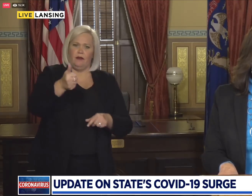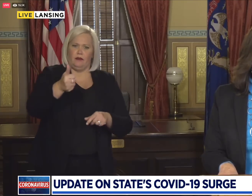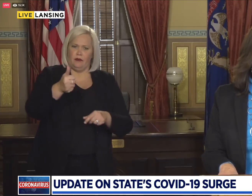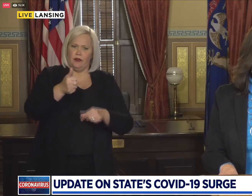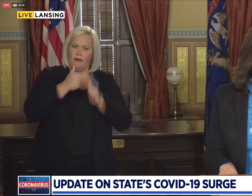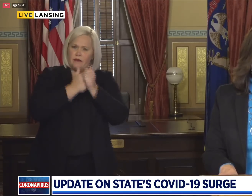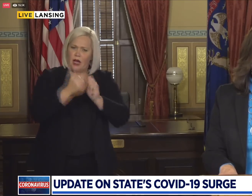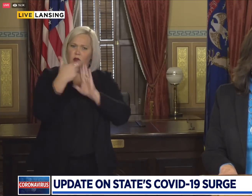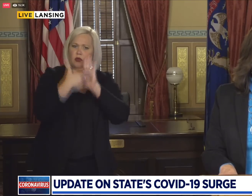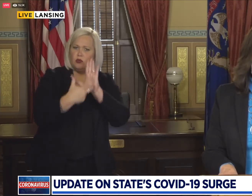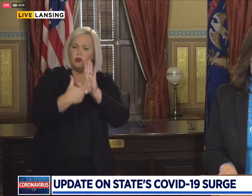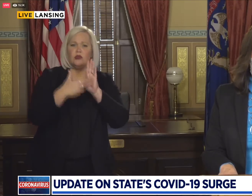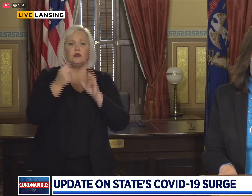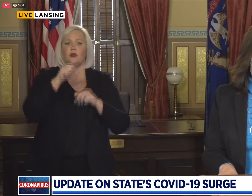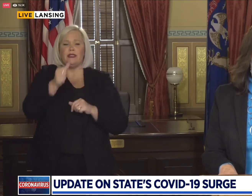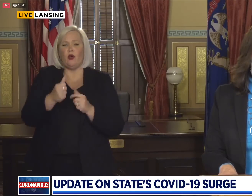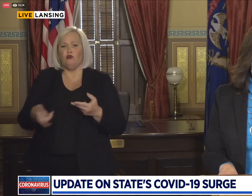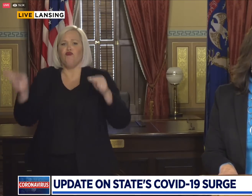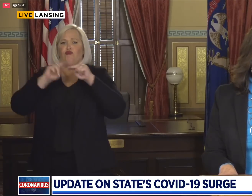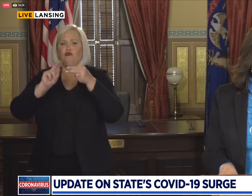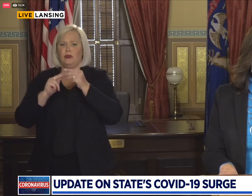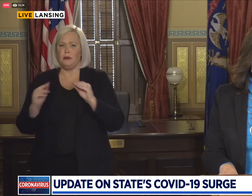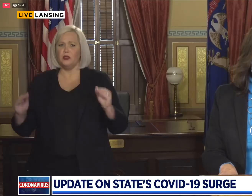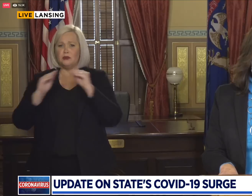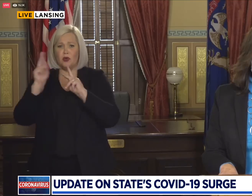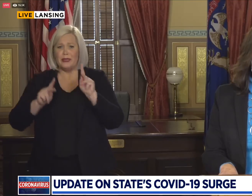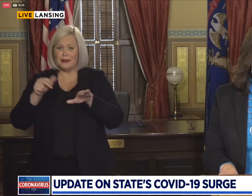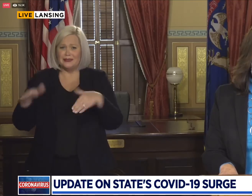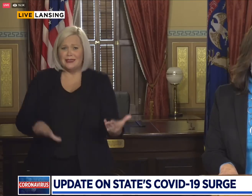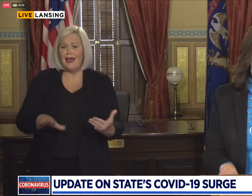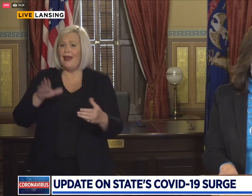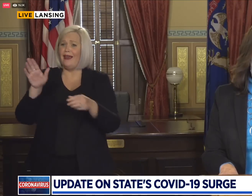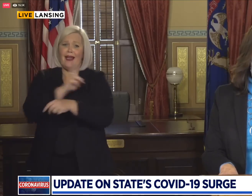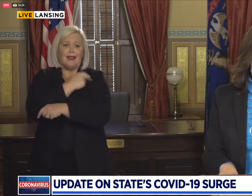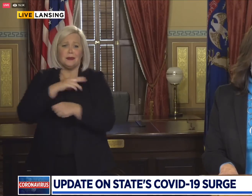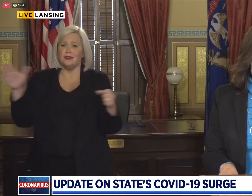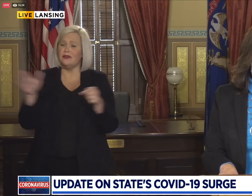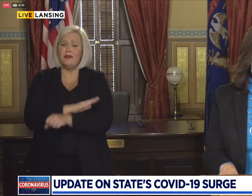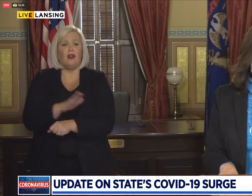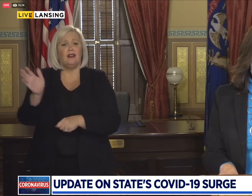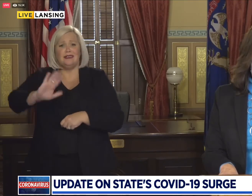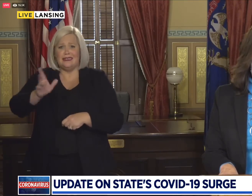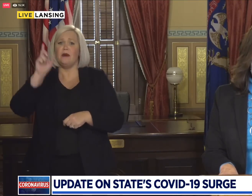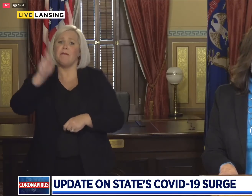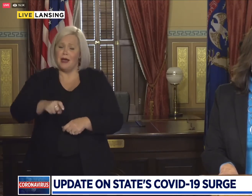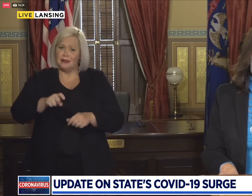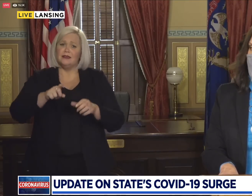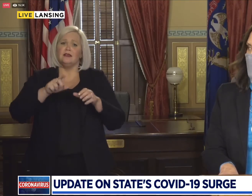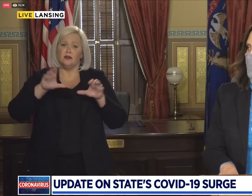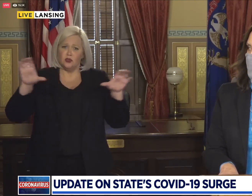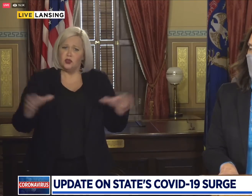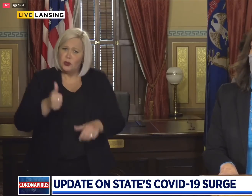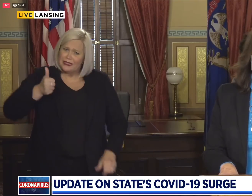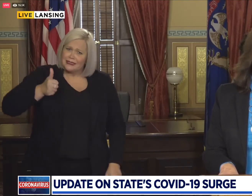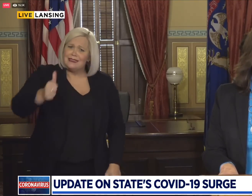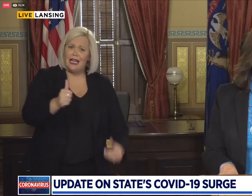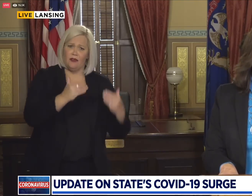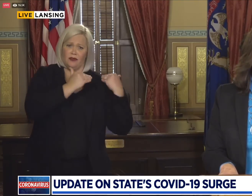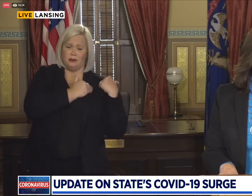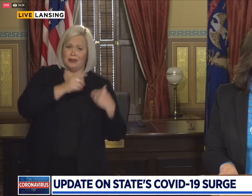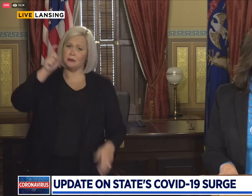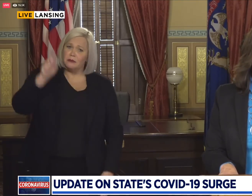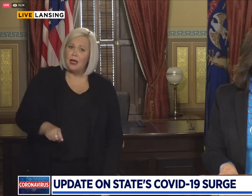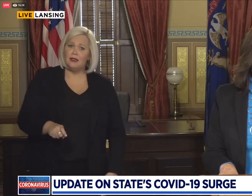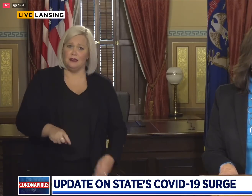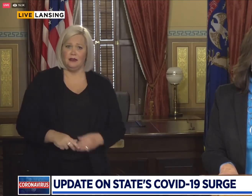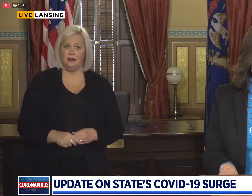lose more lives. That's really, I think, the most important thing that we want to convey today, is that the trajectory that we are